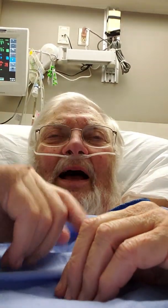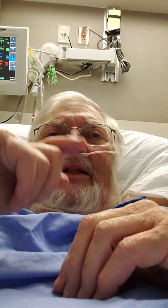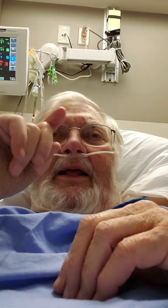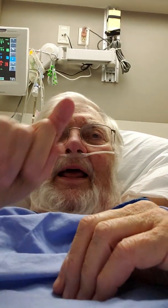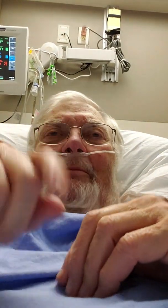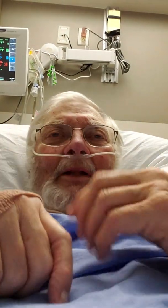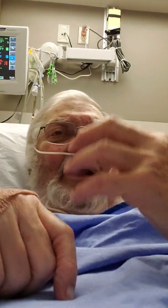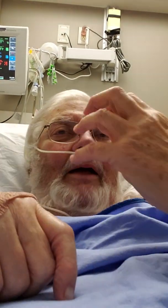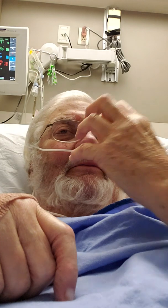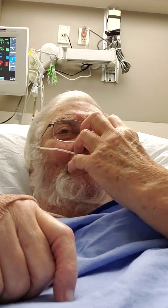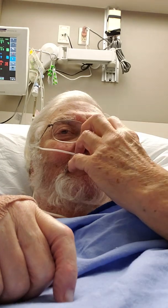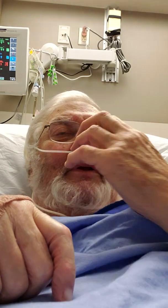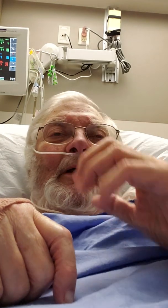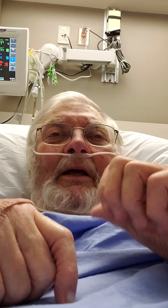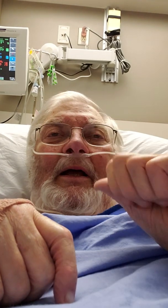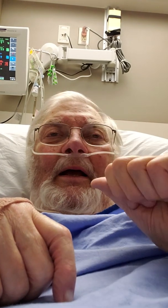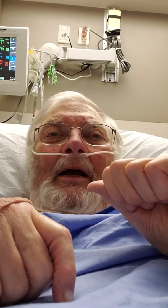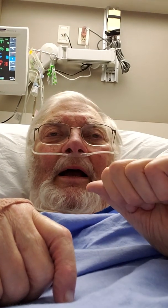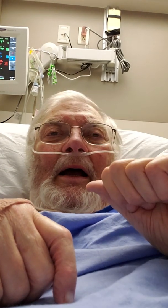I said I must have